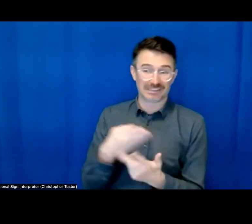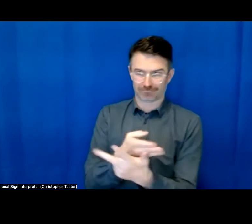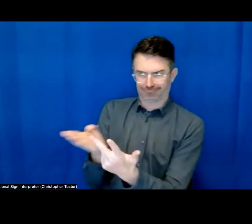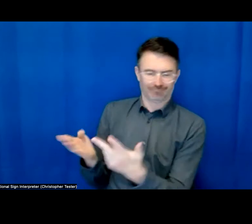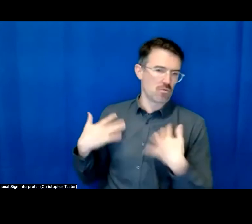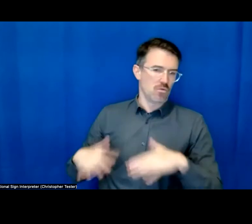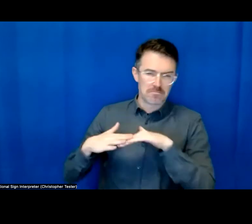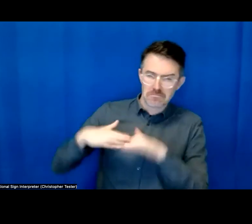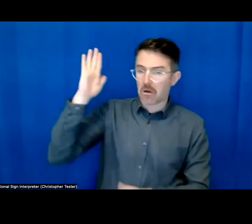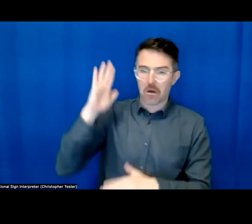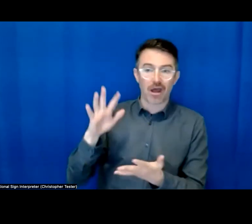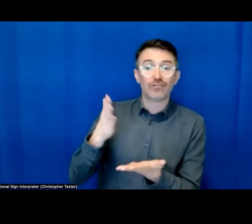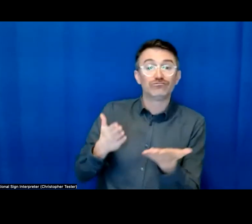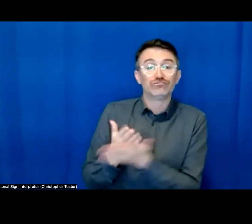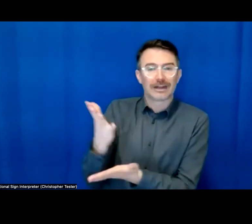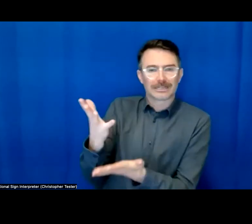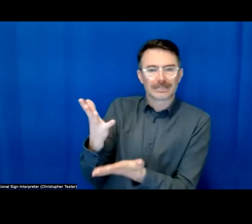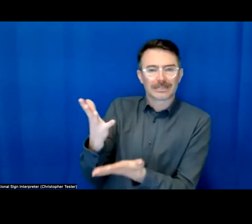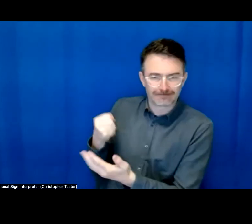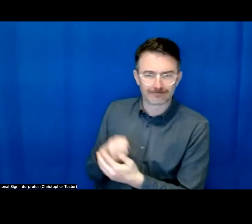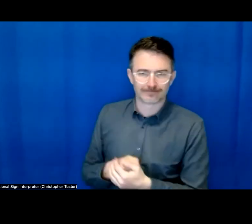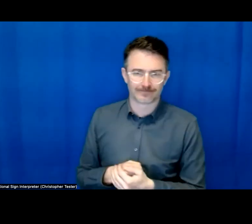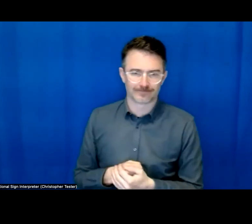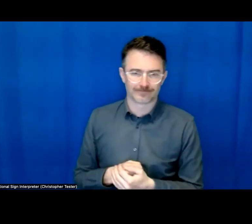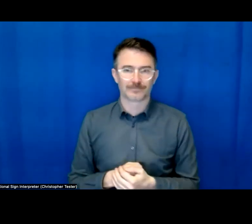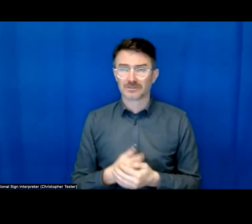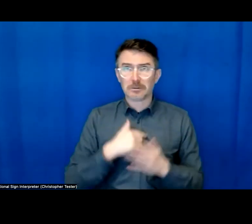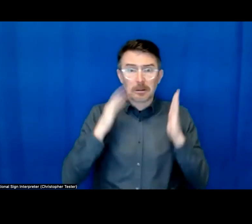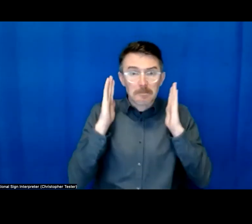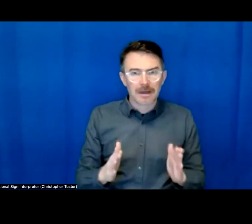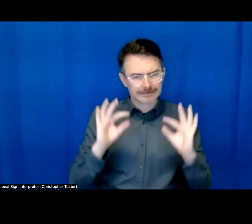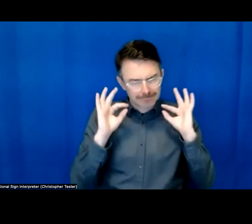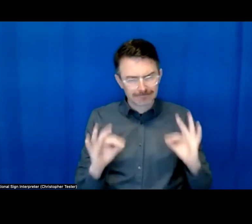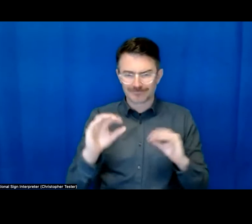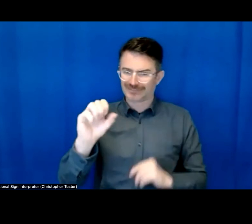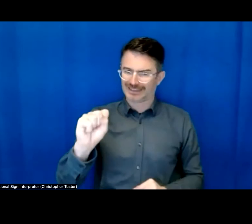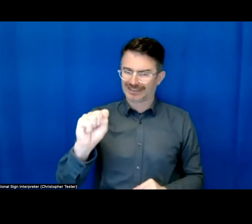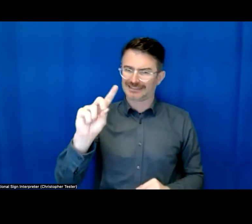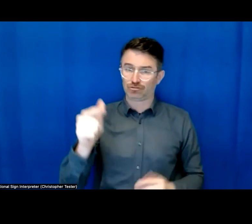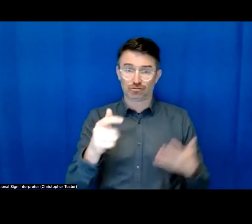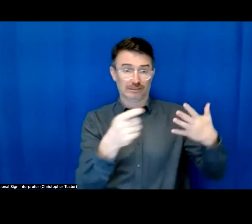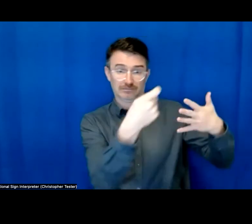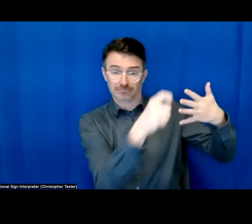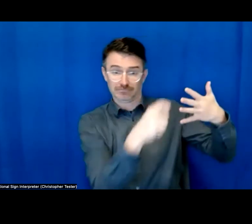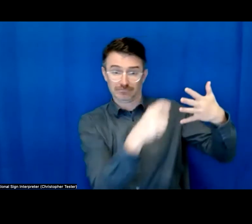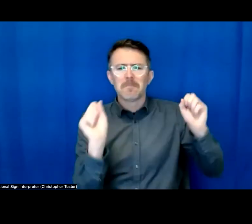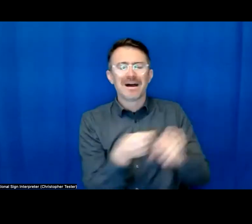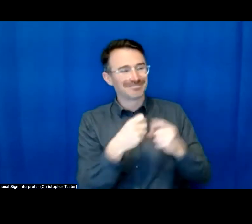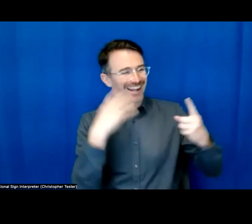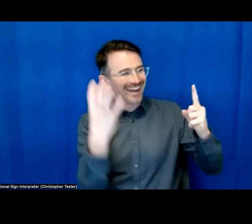the SDGs if we do not address the root causes of climate change in a manner that benefits us